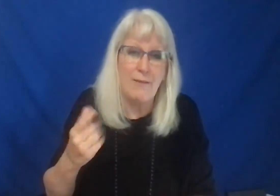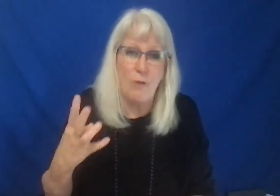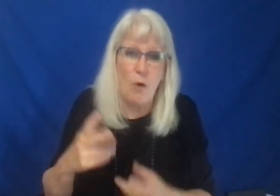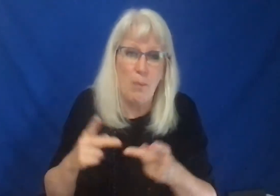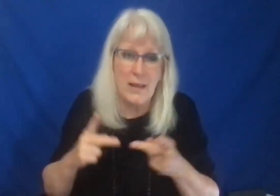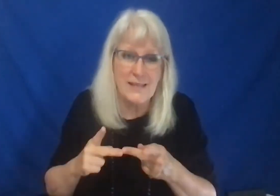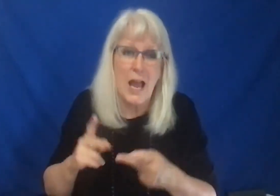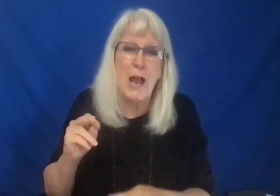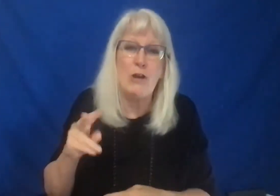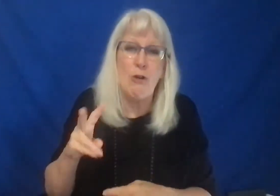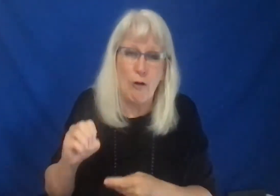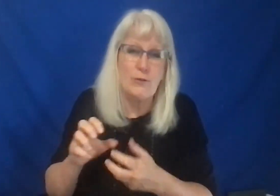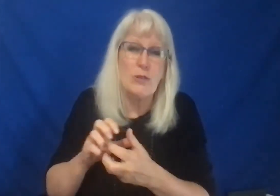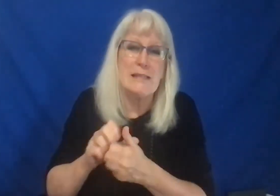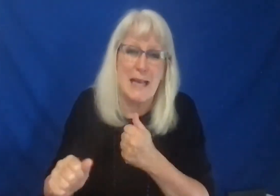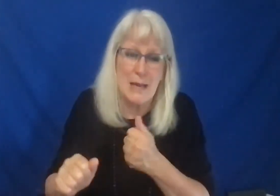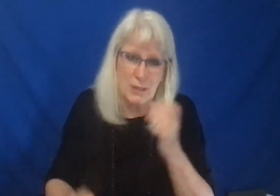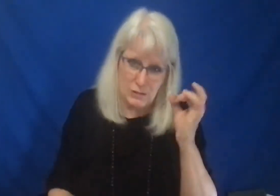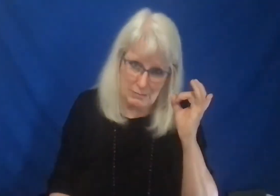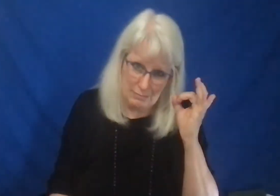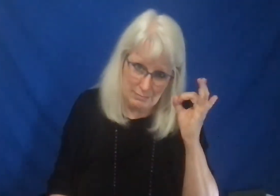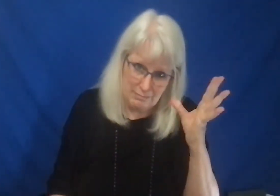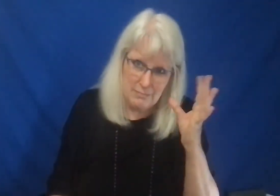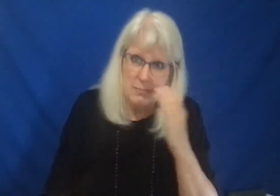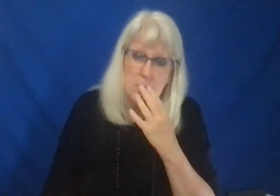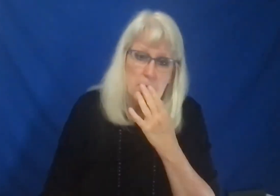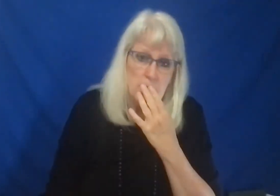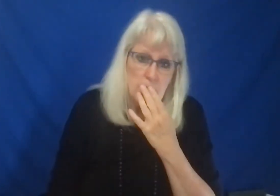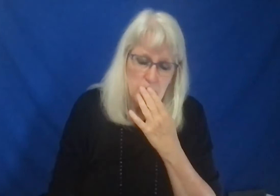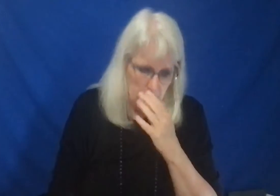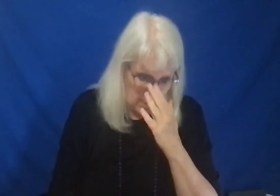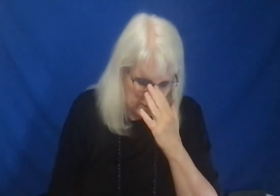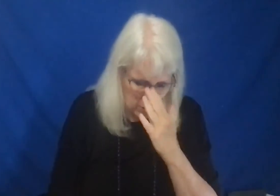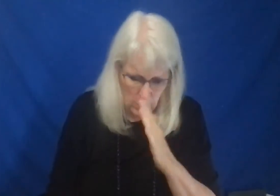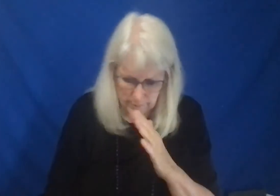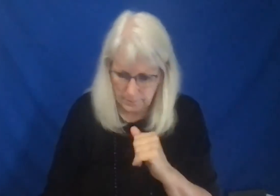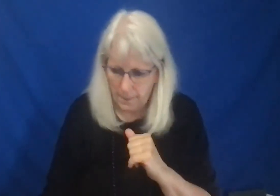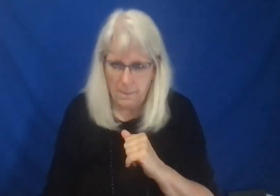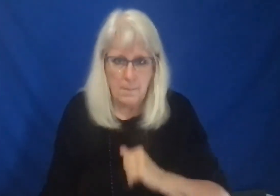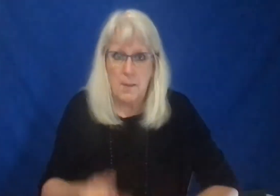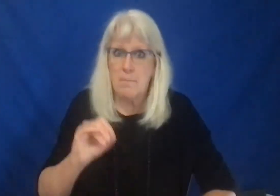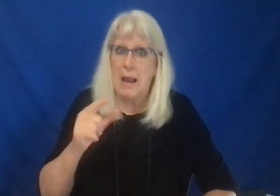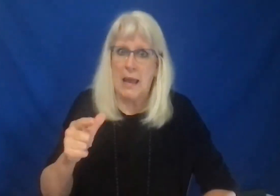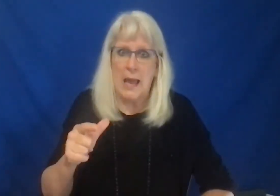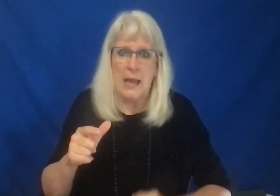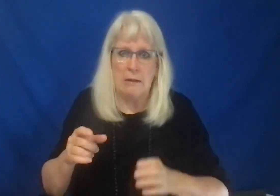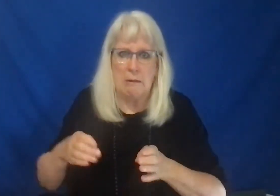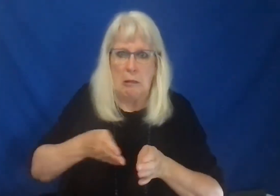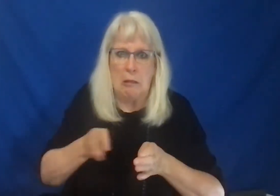damage. And I was, the leg was very badly misshapen. The bones were dramatically out